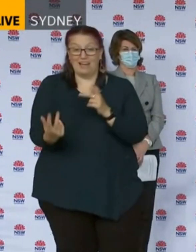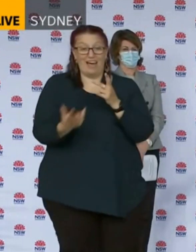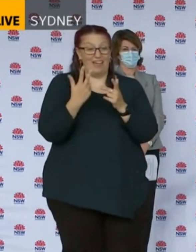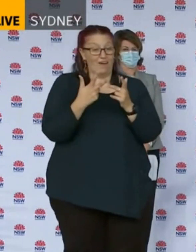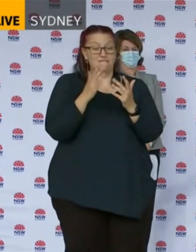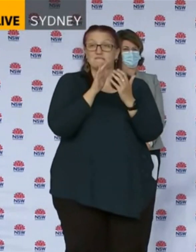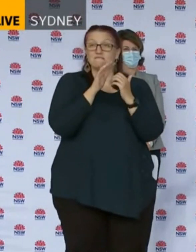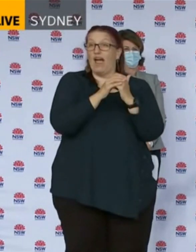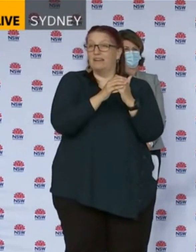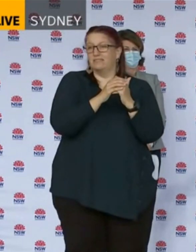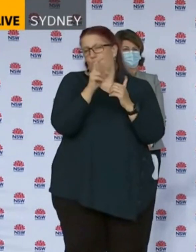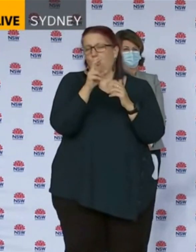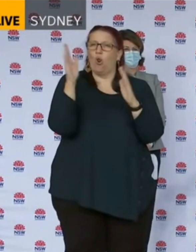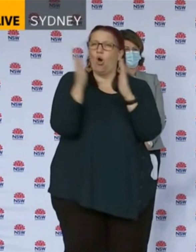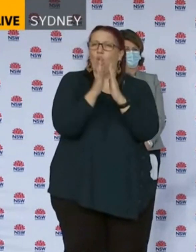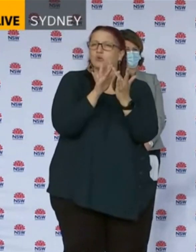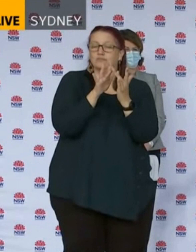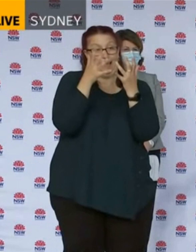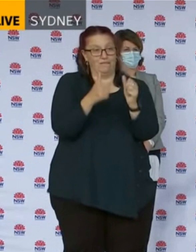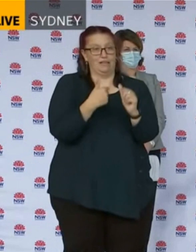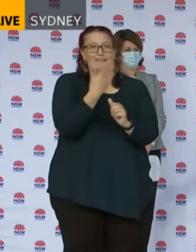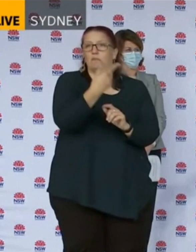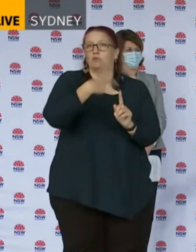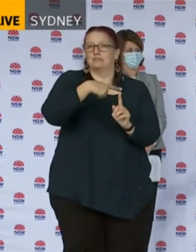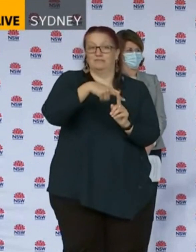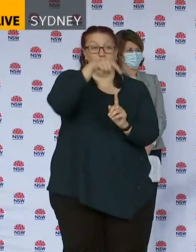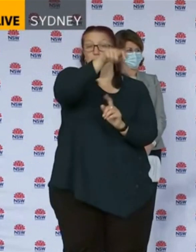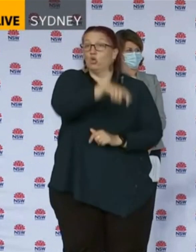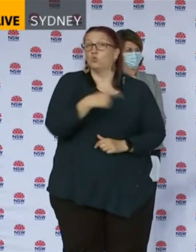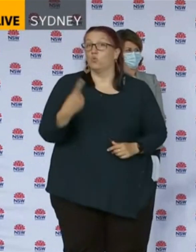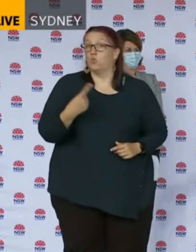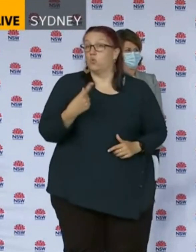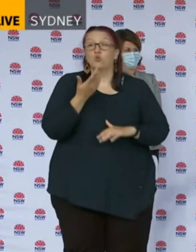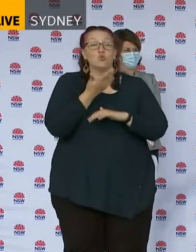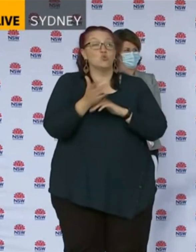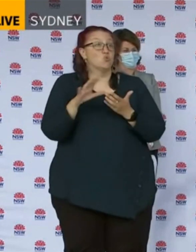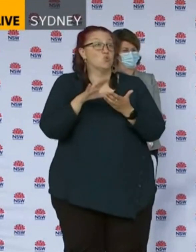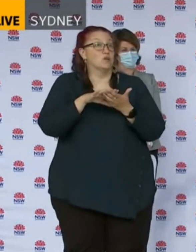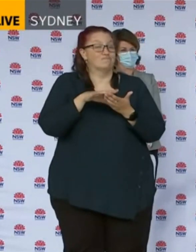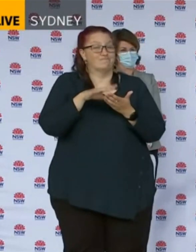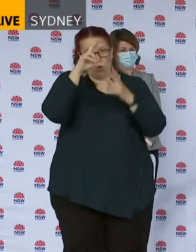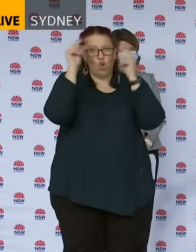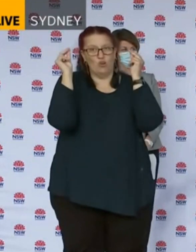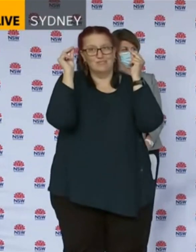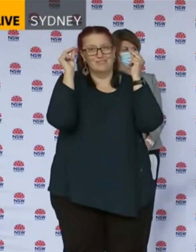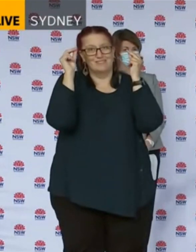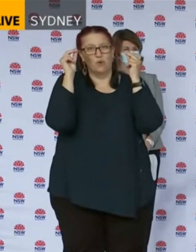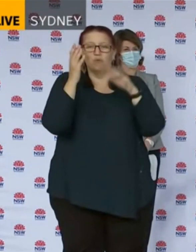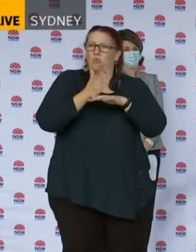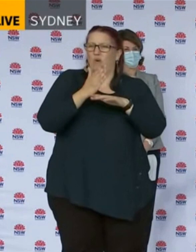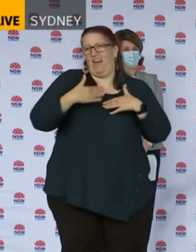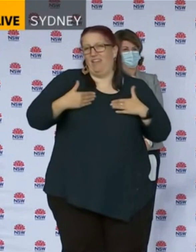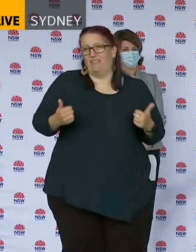close contact is also positive. Now that new healthcare worker also works at